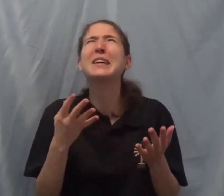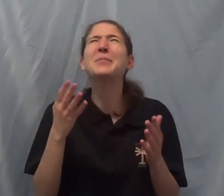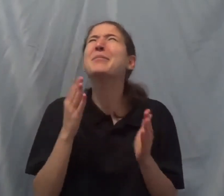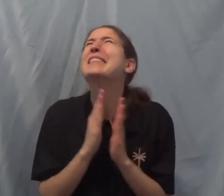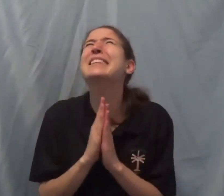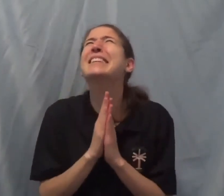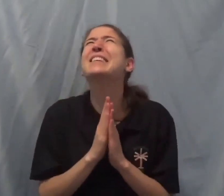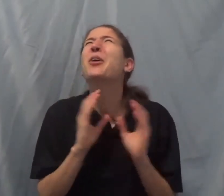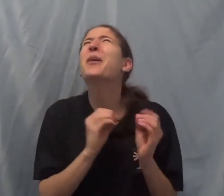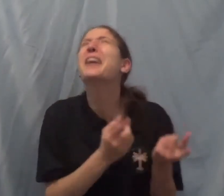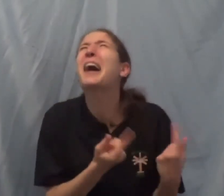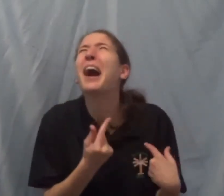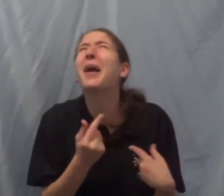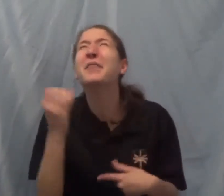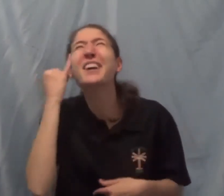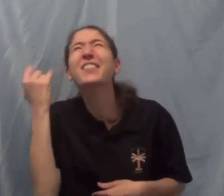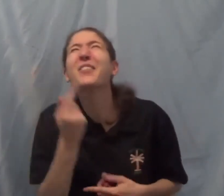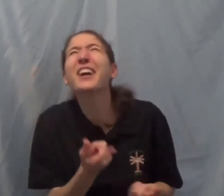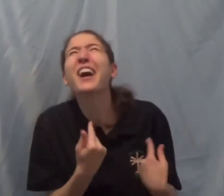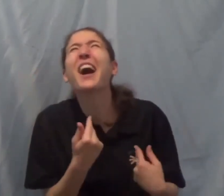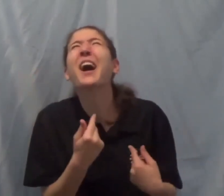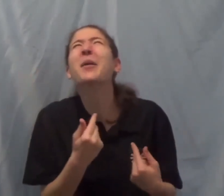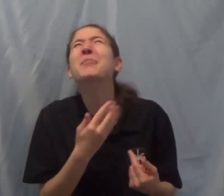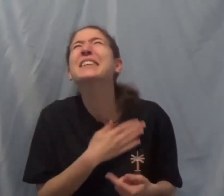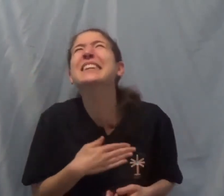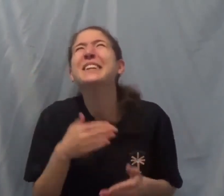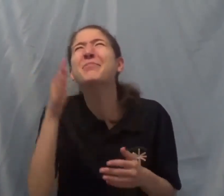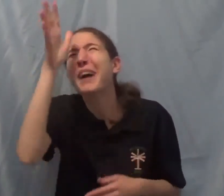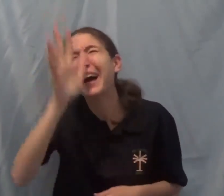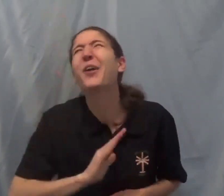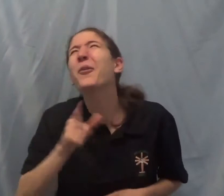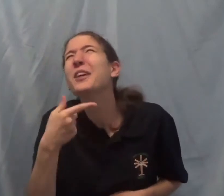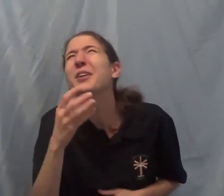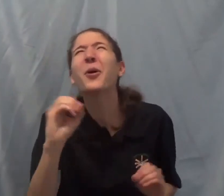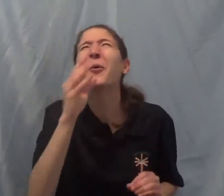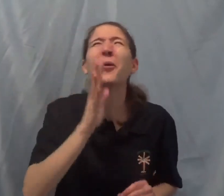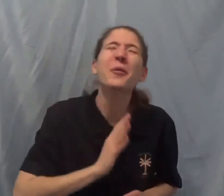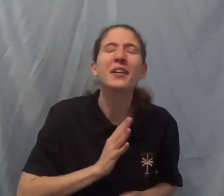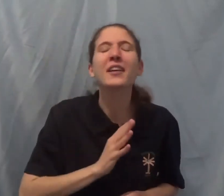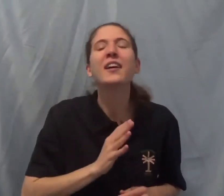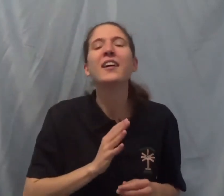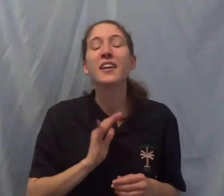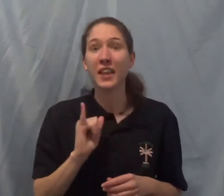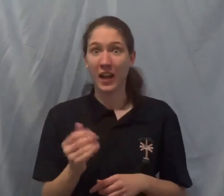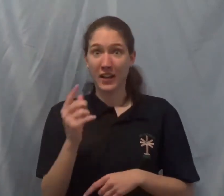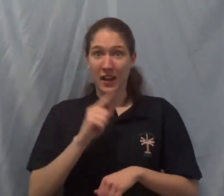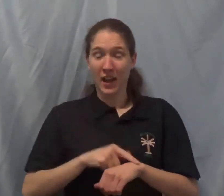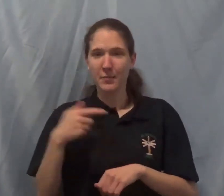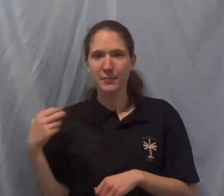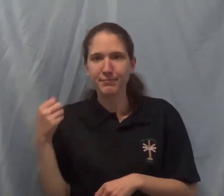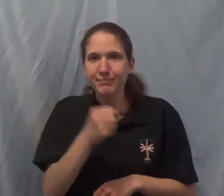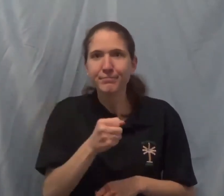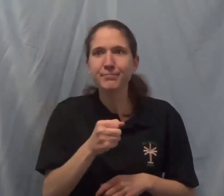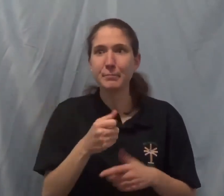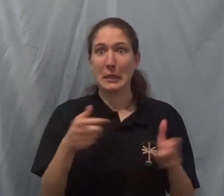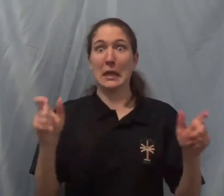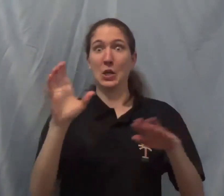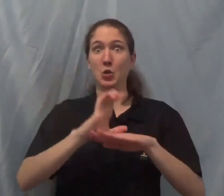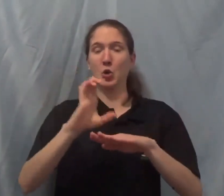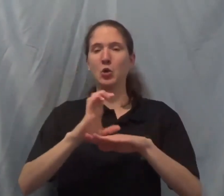run by priests of Opus Dei in Madrid. And confessions around the clock all day. And so any priest